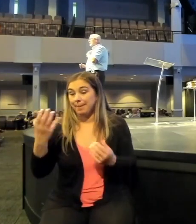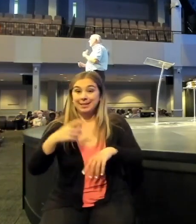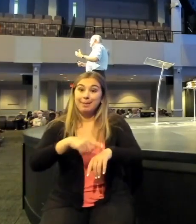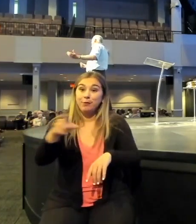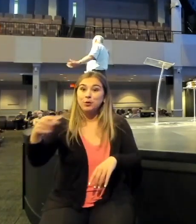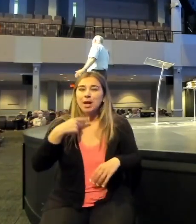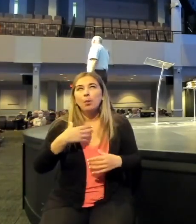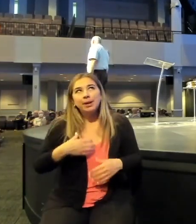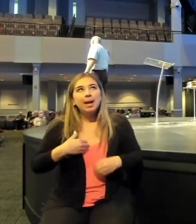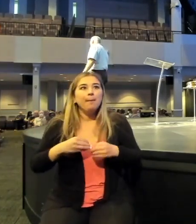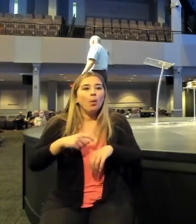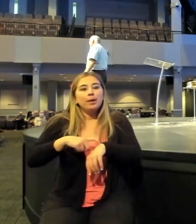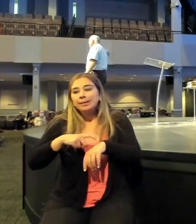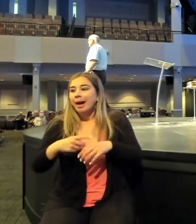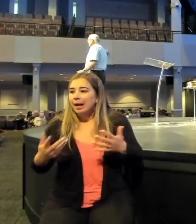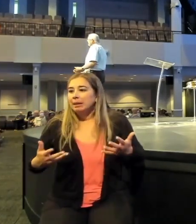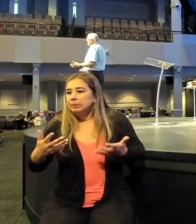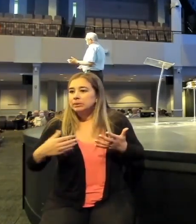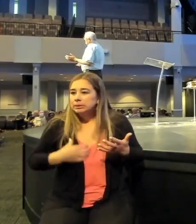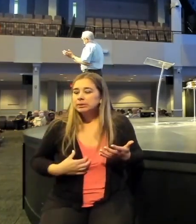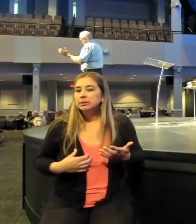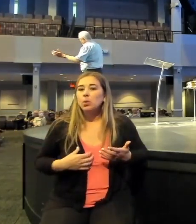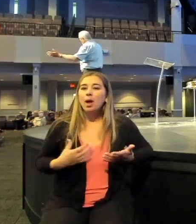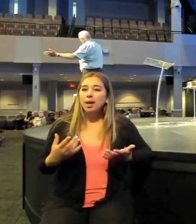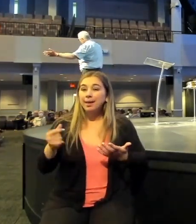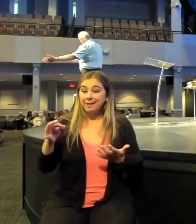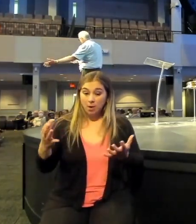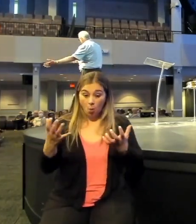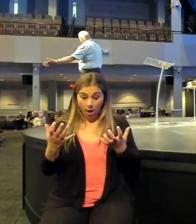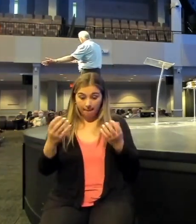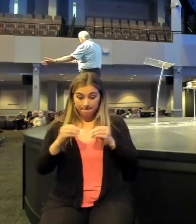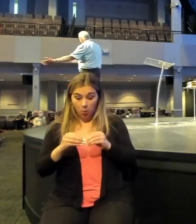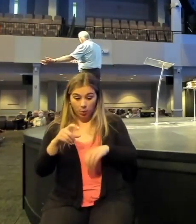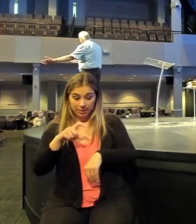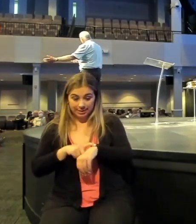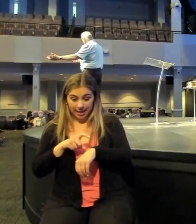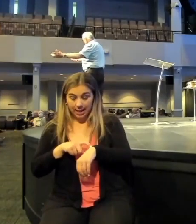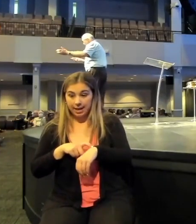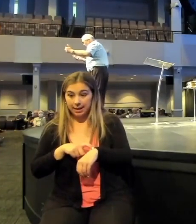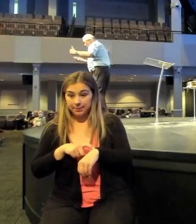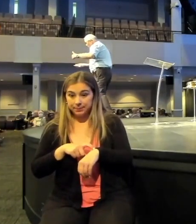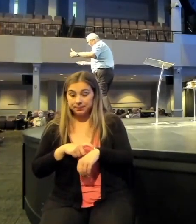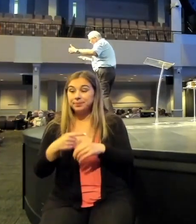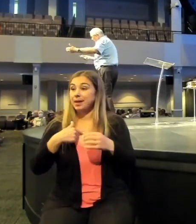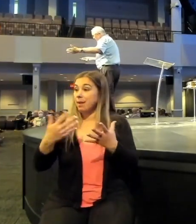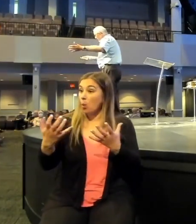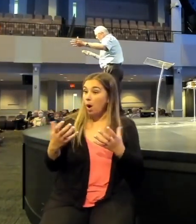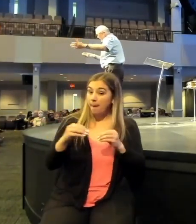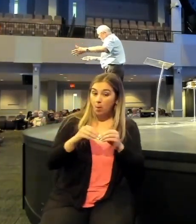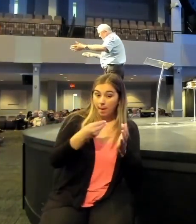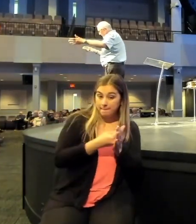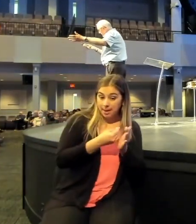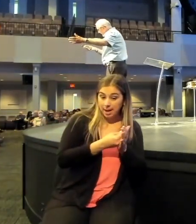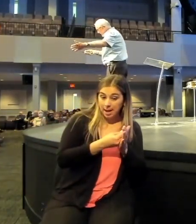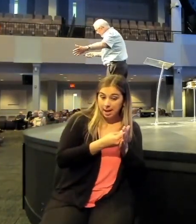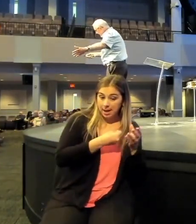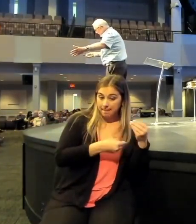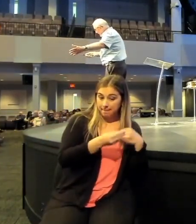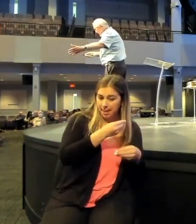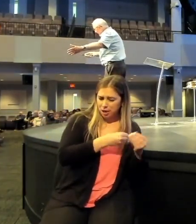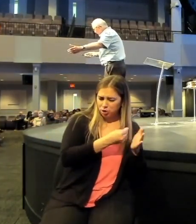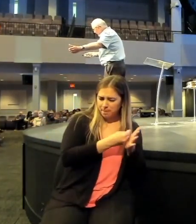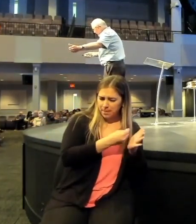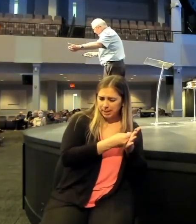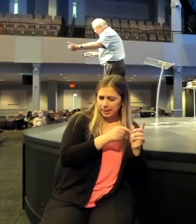have you said that? I wish I had more time. Well, if I want more time, if I want more money, I manage my